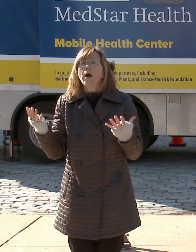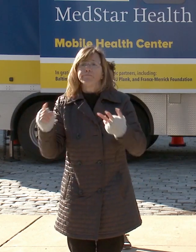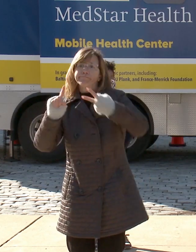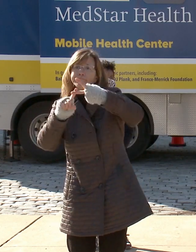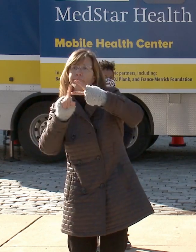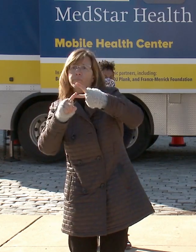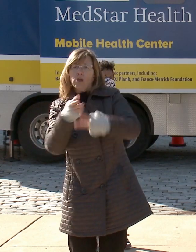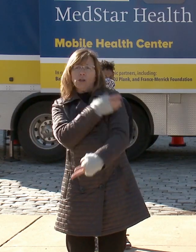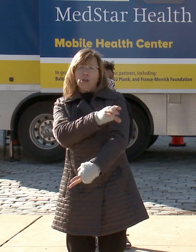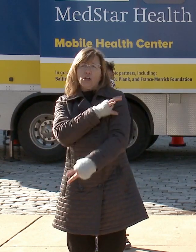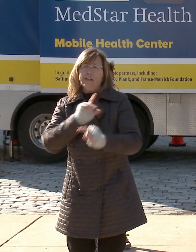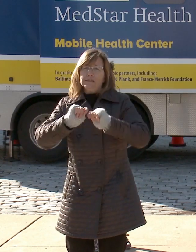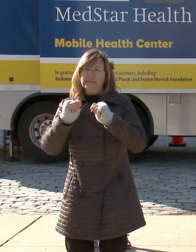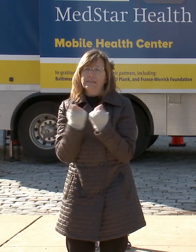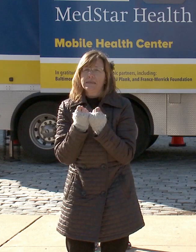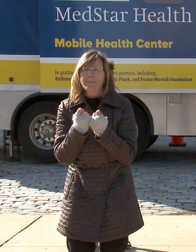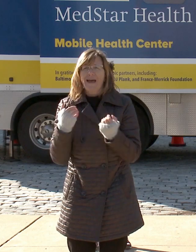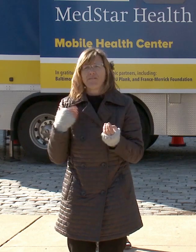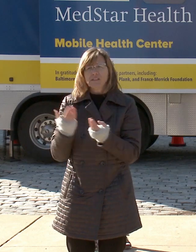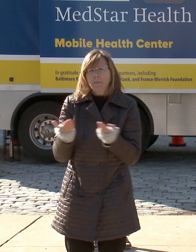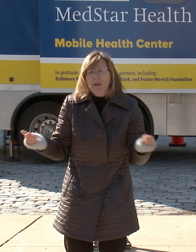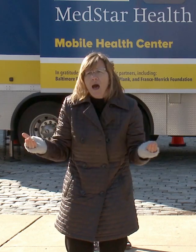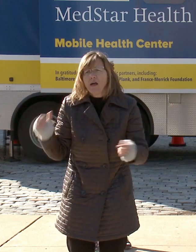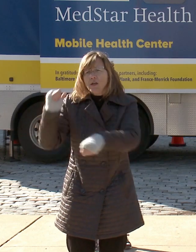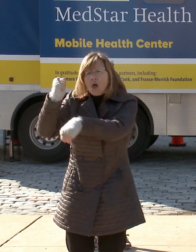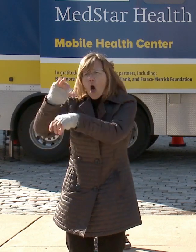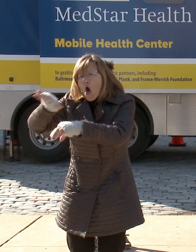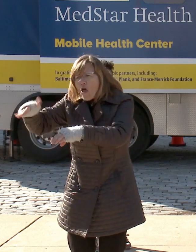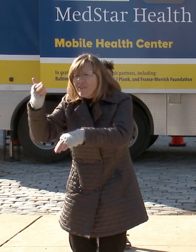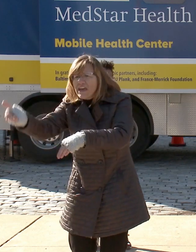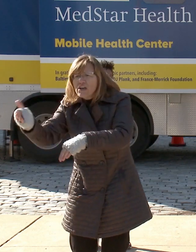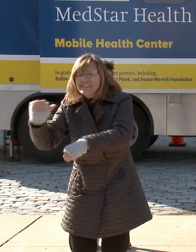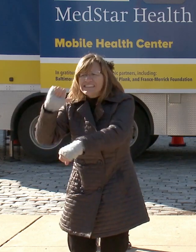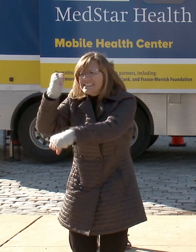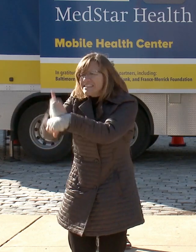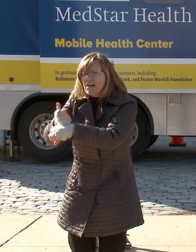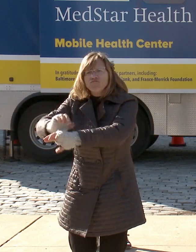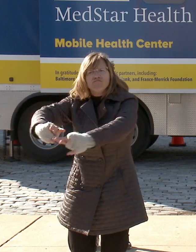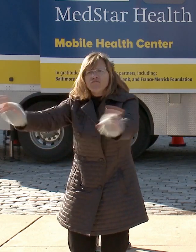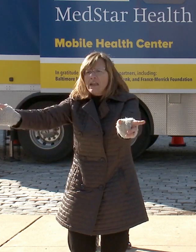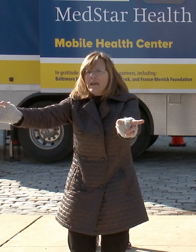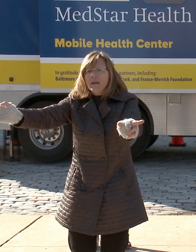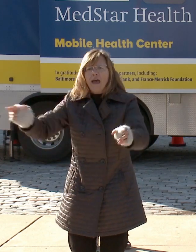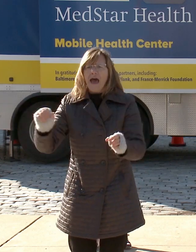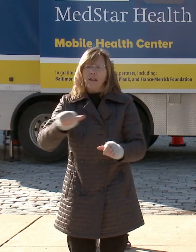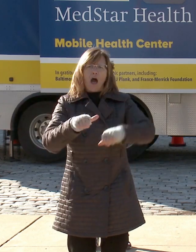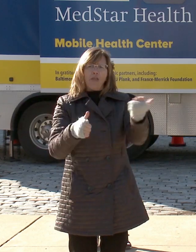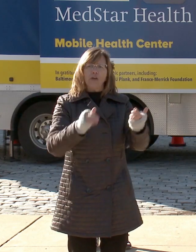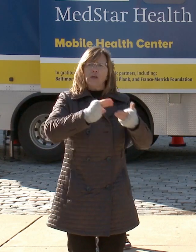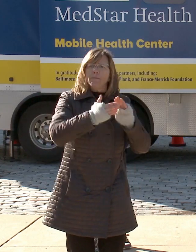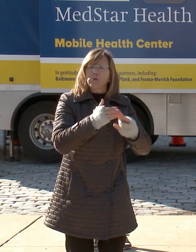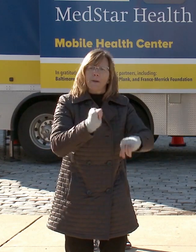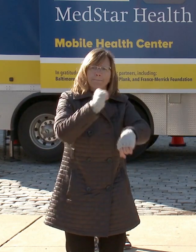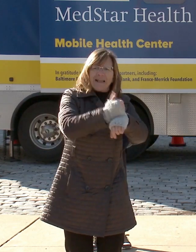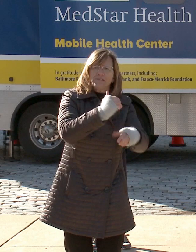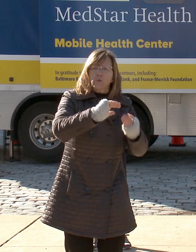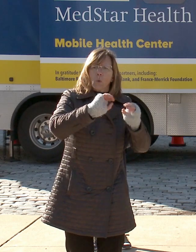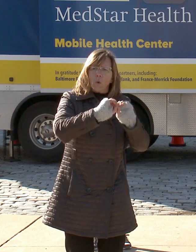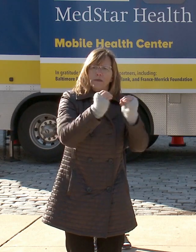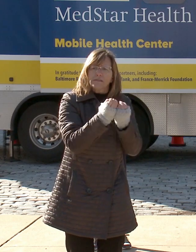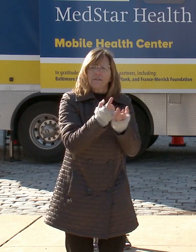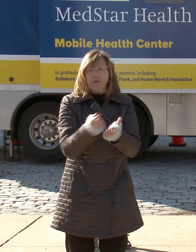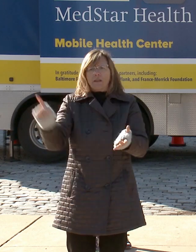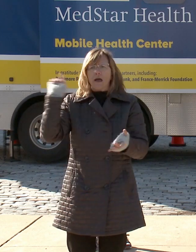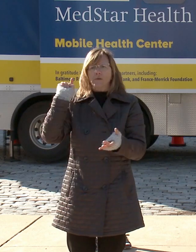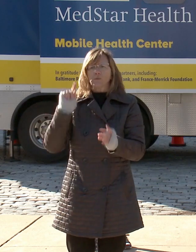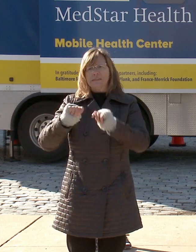with supplies on site at facilities as well as community-based organizations. Last week, teams were on site at